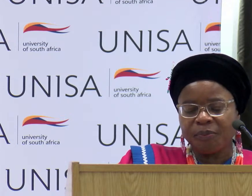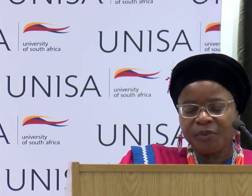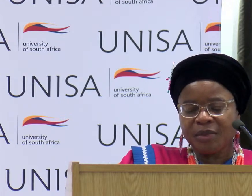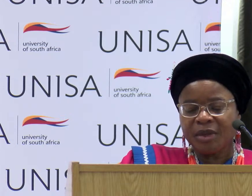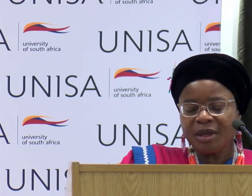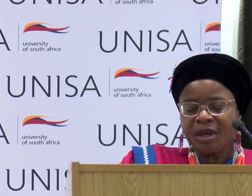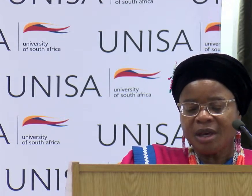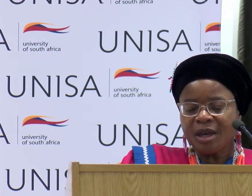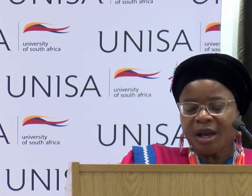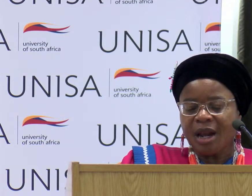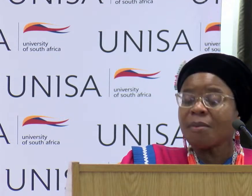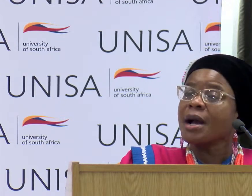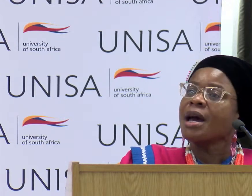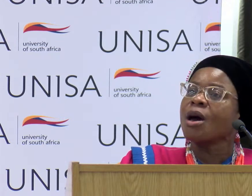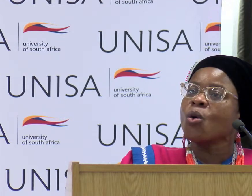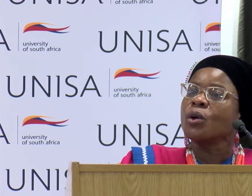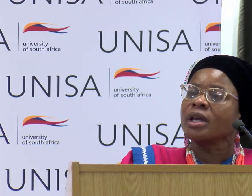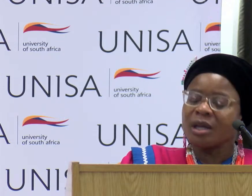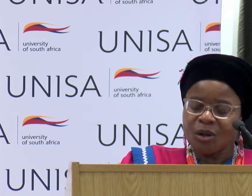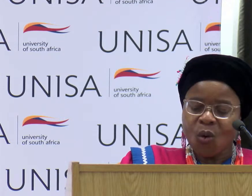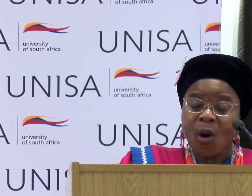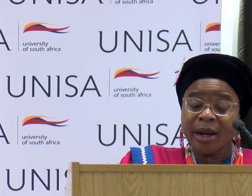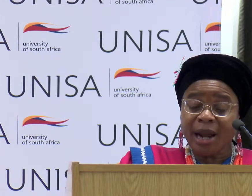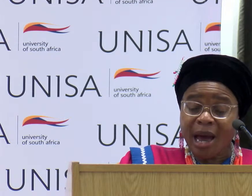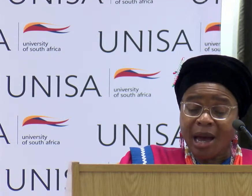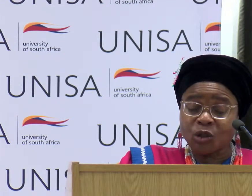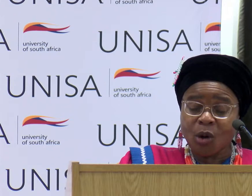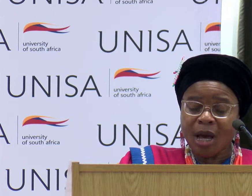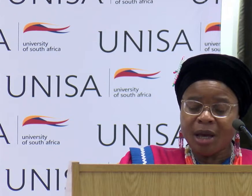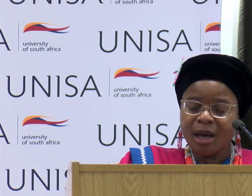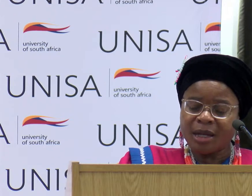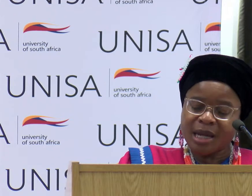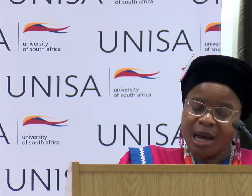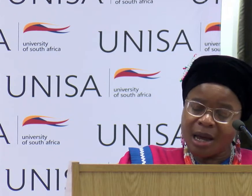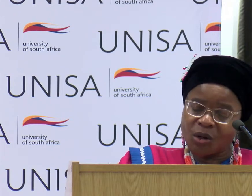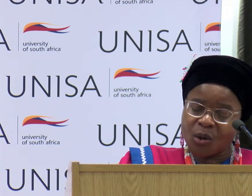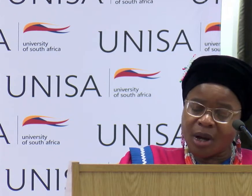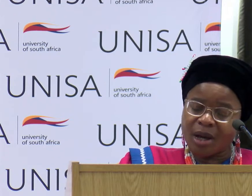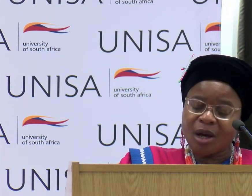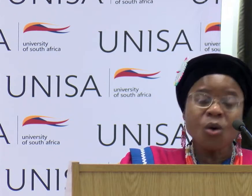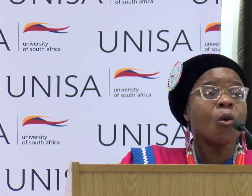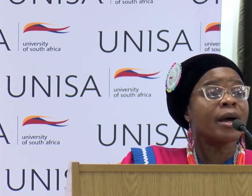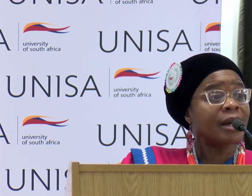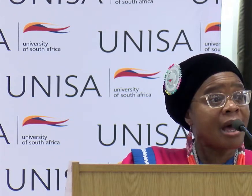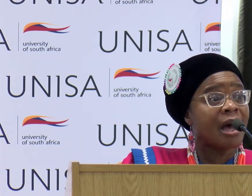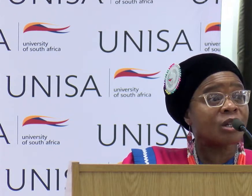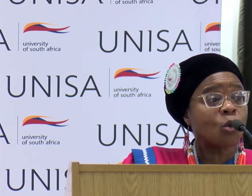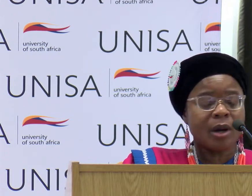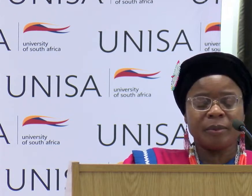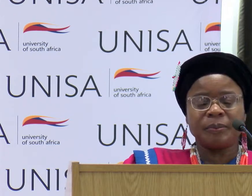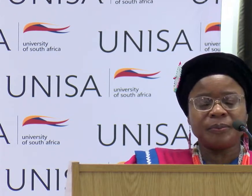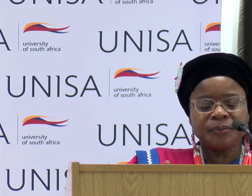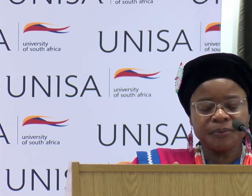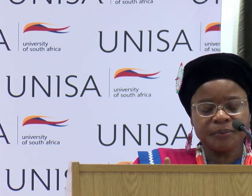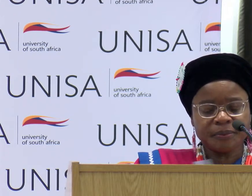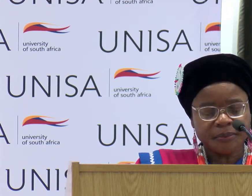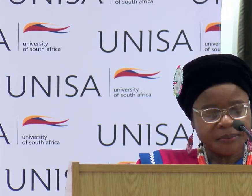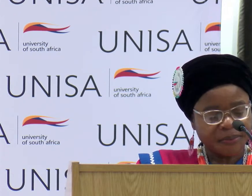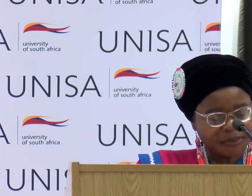ratwa, ka lebaka la gore wa ratwa, Athandwa, wa ratwa.